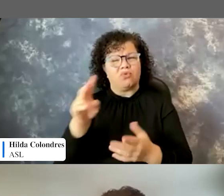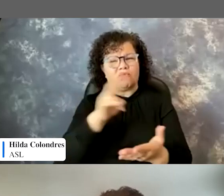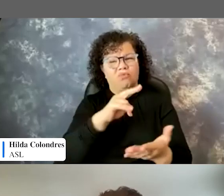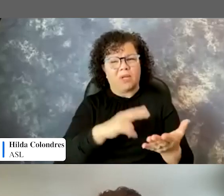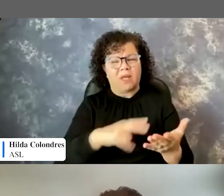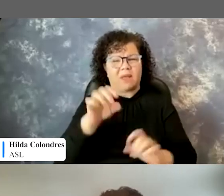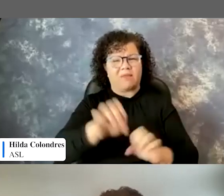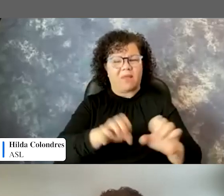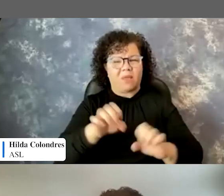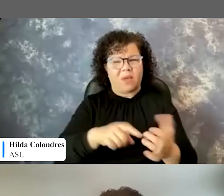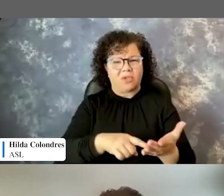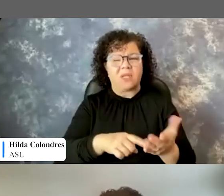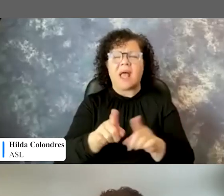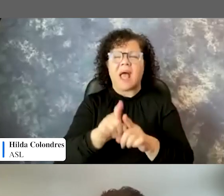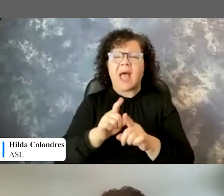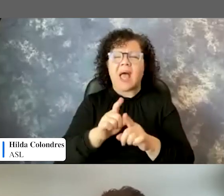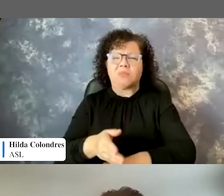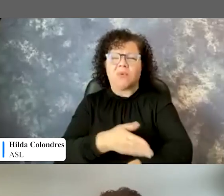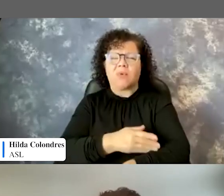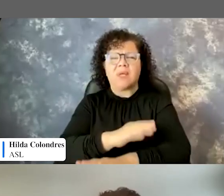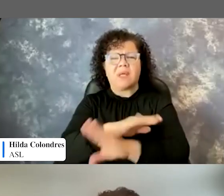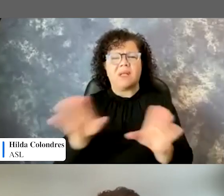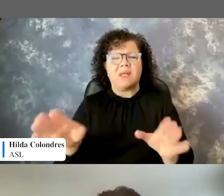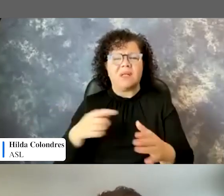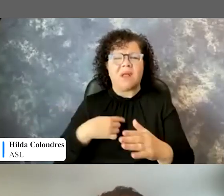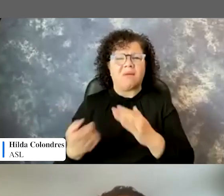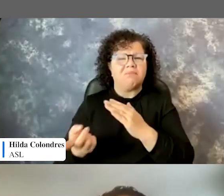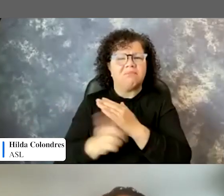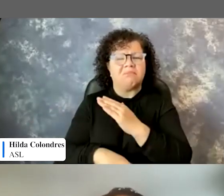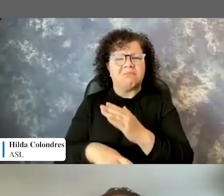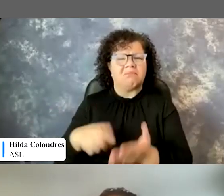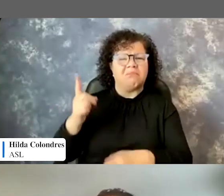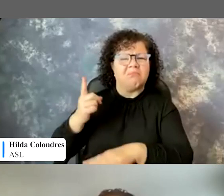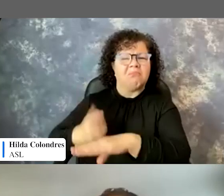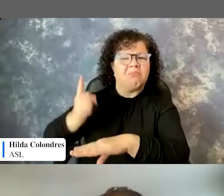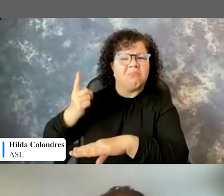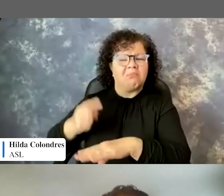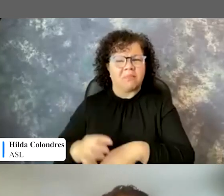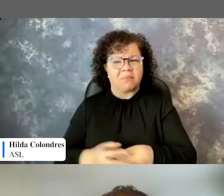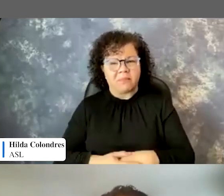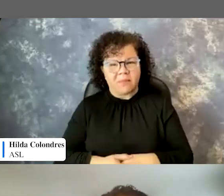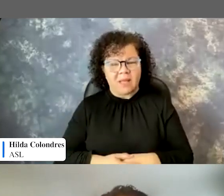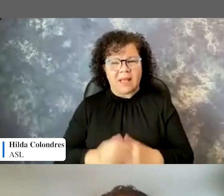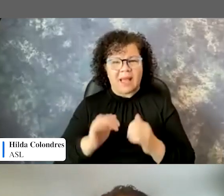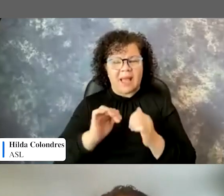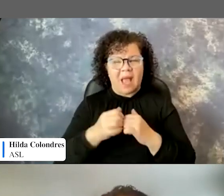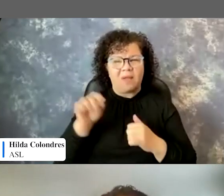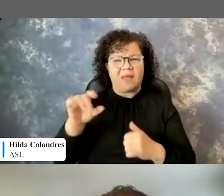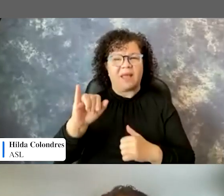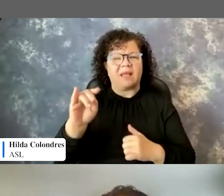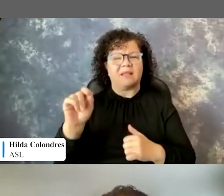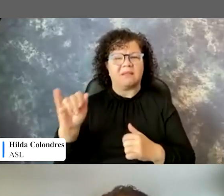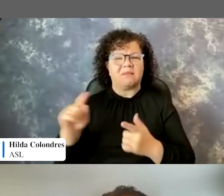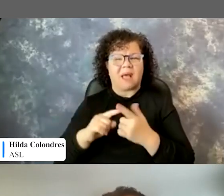as progress and not punishment? How were the Inatai team and its grantee partners involved in designing